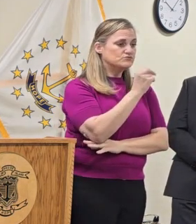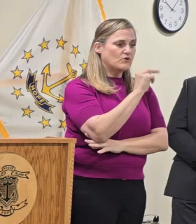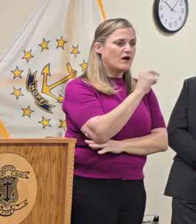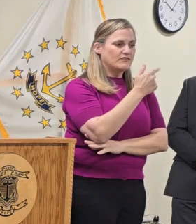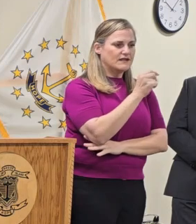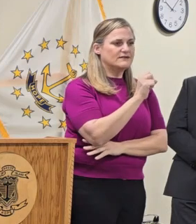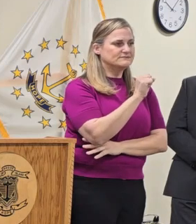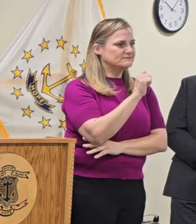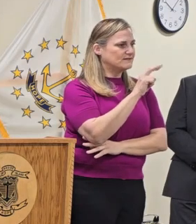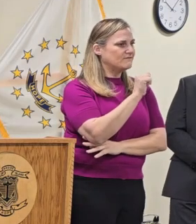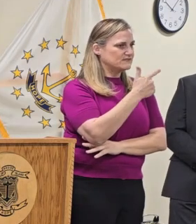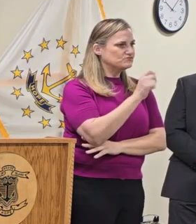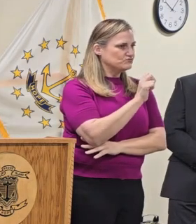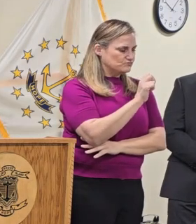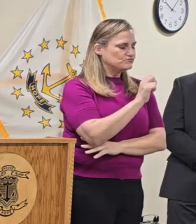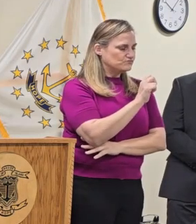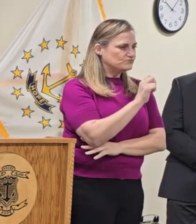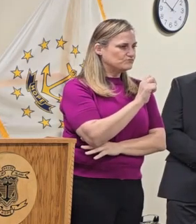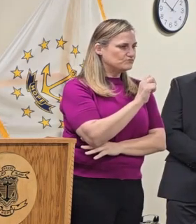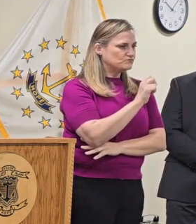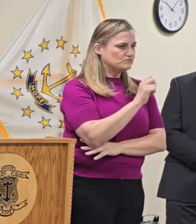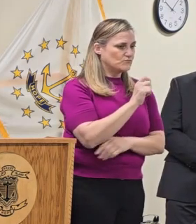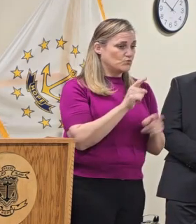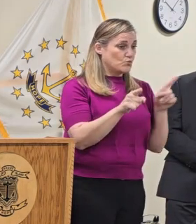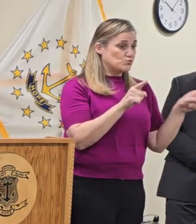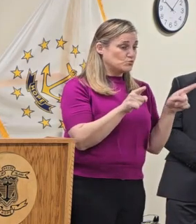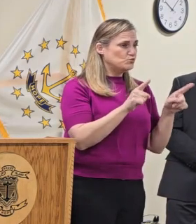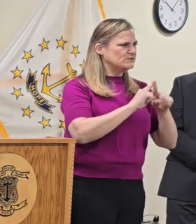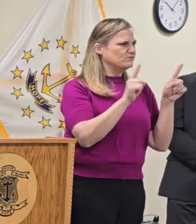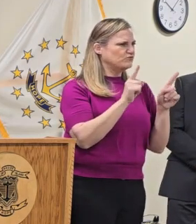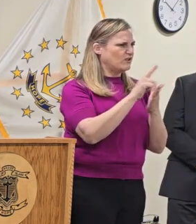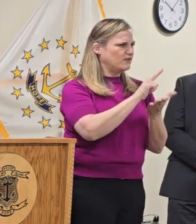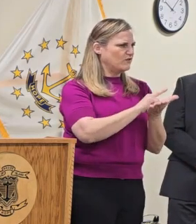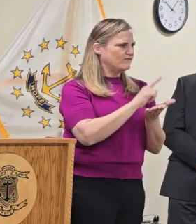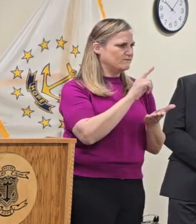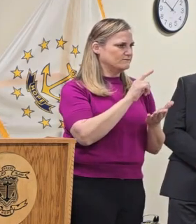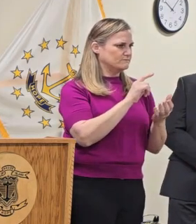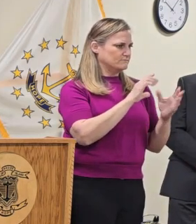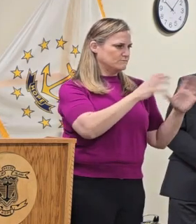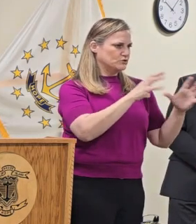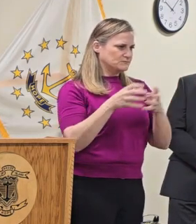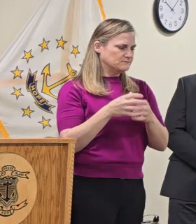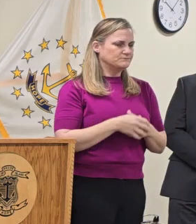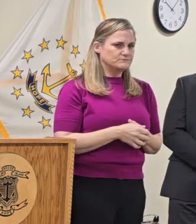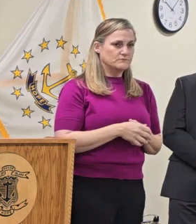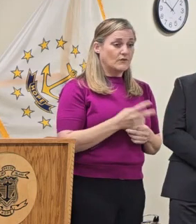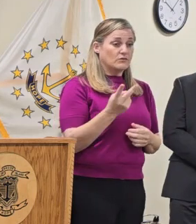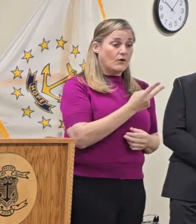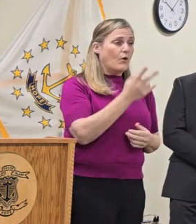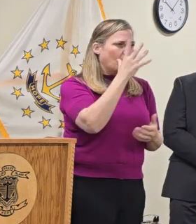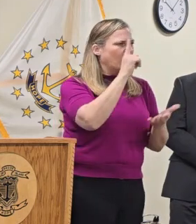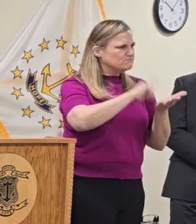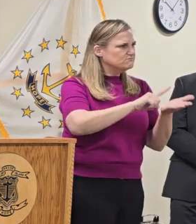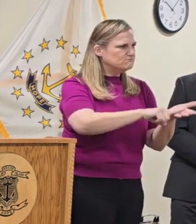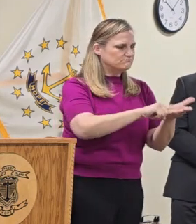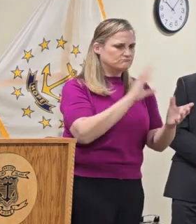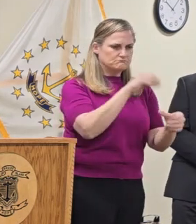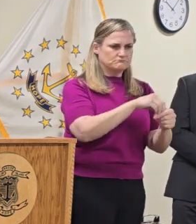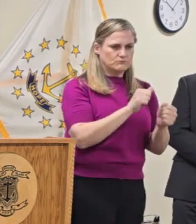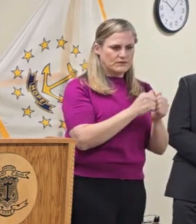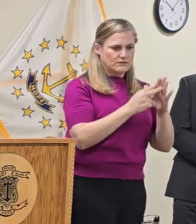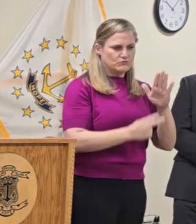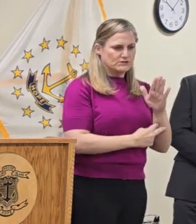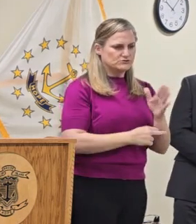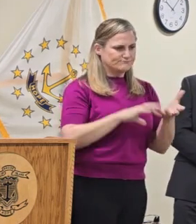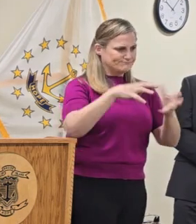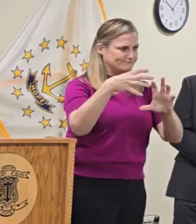and moving us forward in terms of an engagement. As we stand here today, we want to make